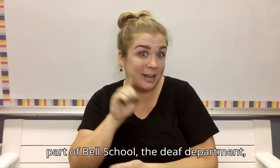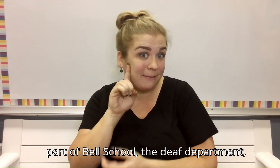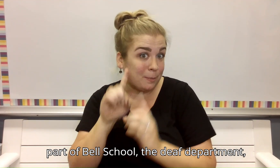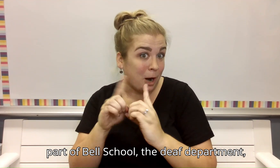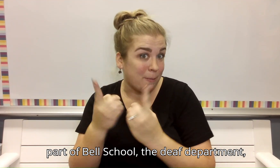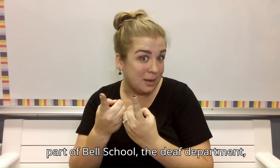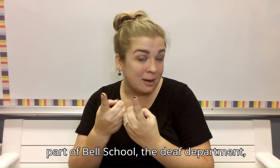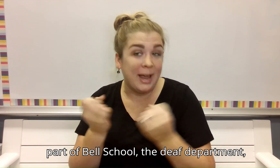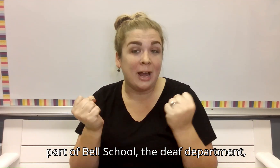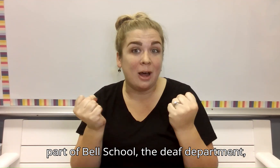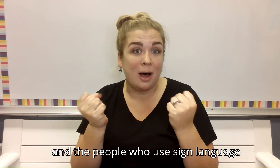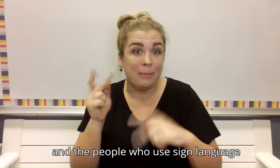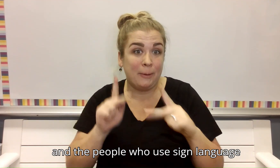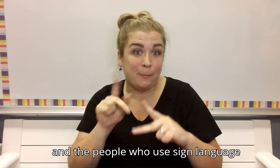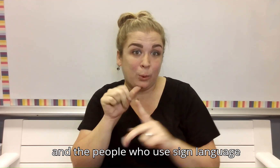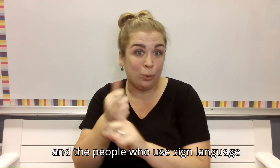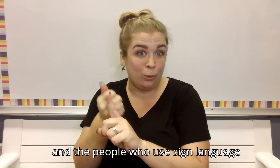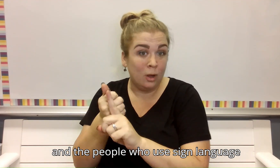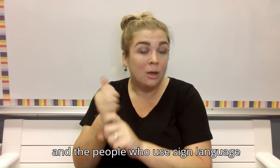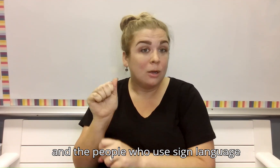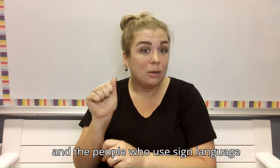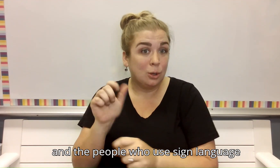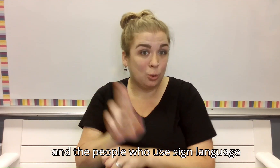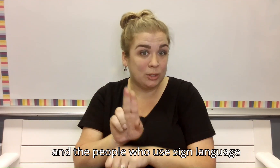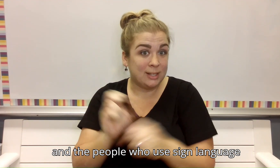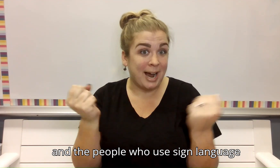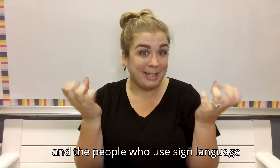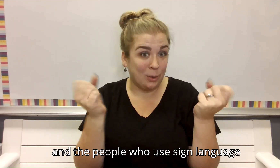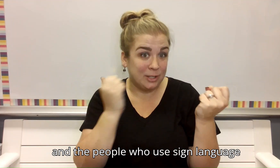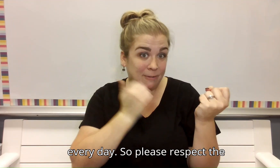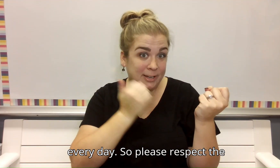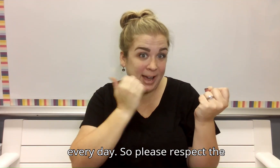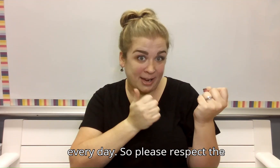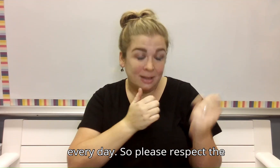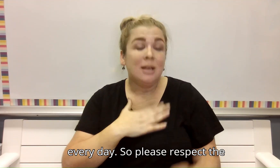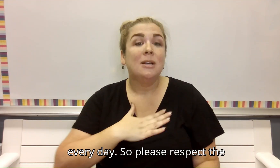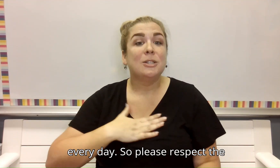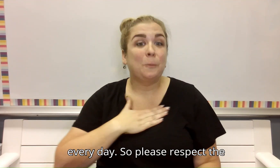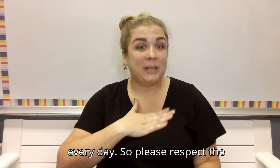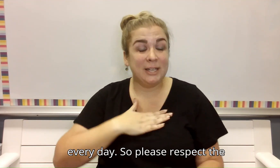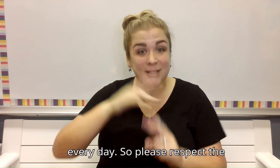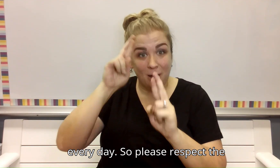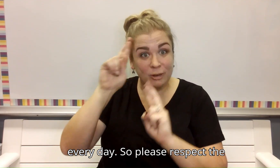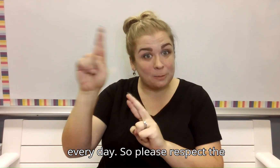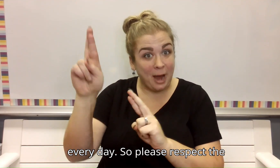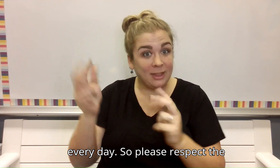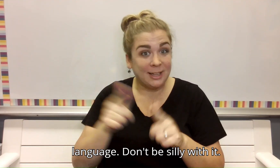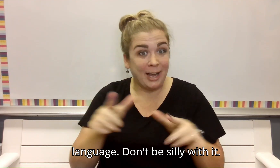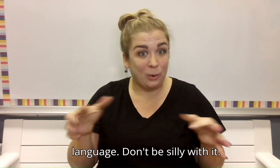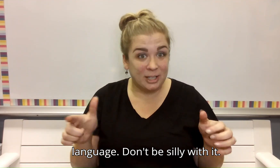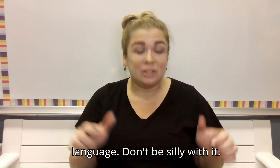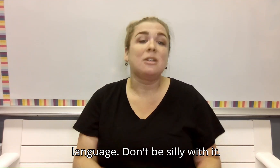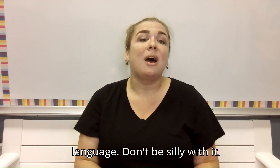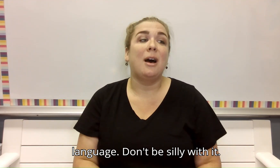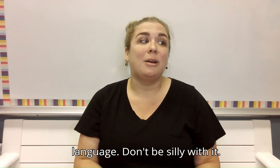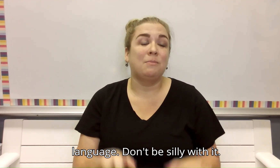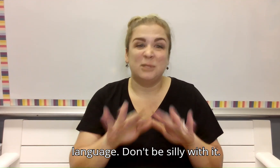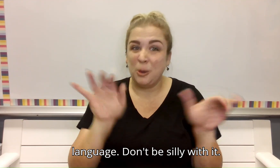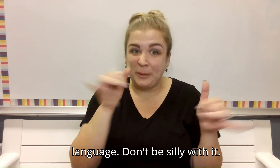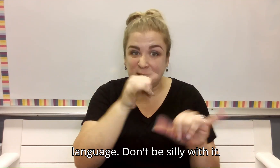deaf department, and the people who use sign language every day. So please respect the language. Don't be silly